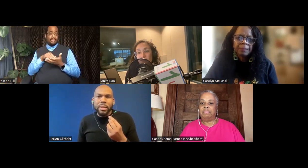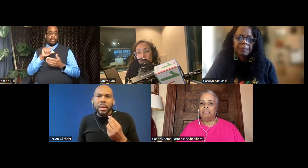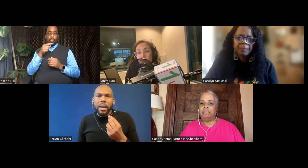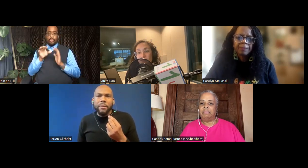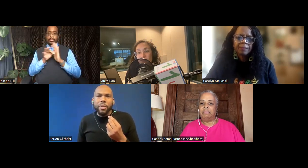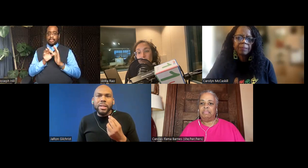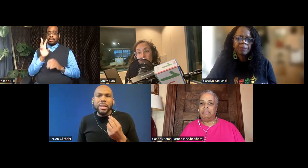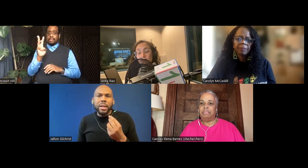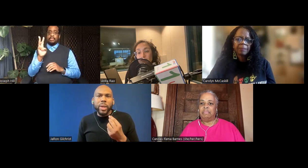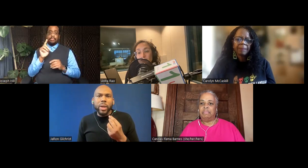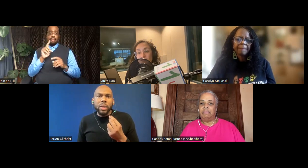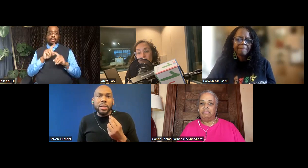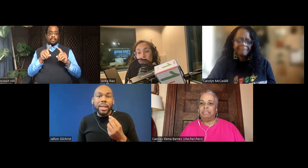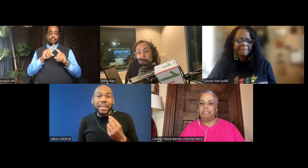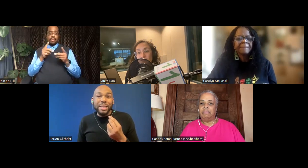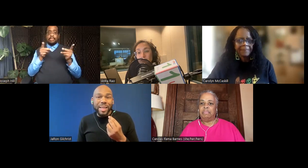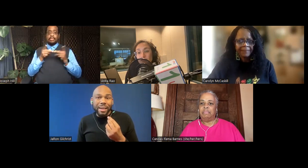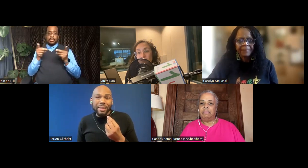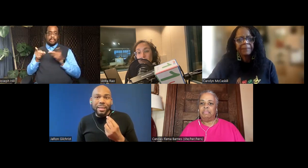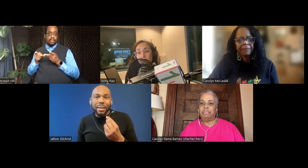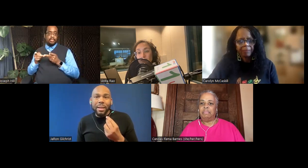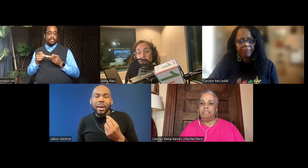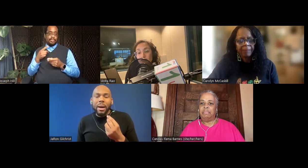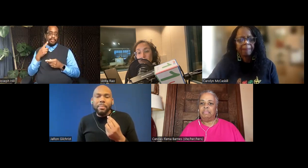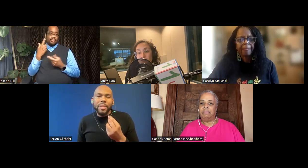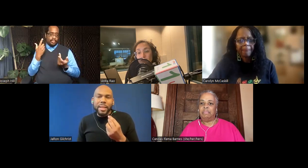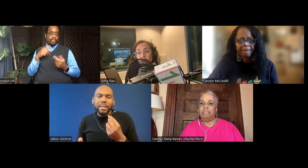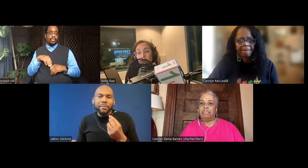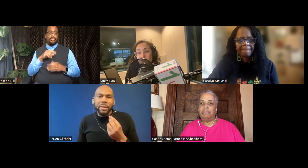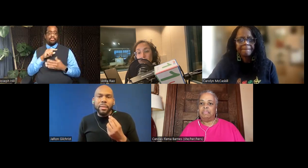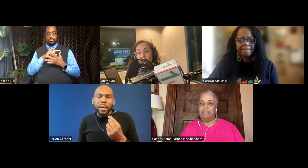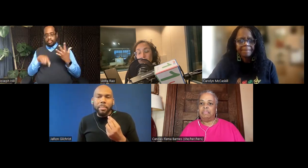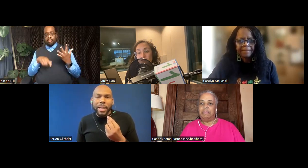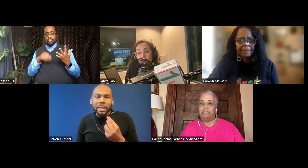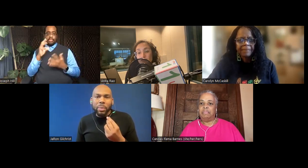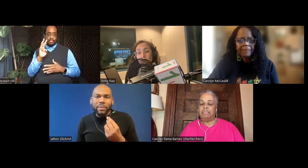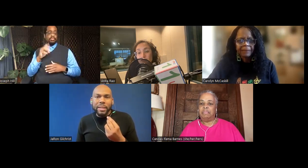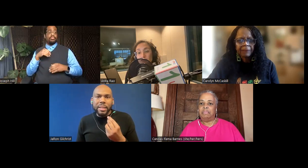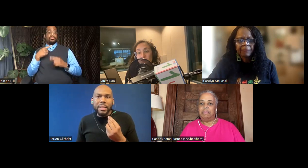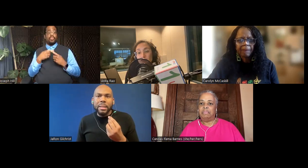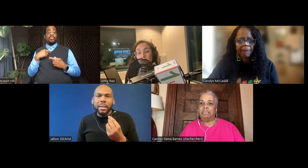students. And for this study, we only selected six different places we visited.